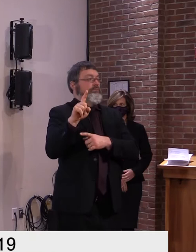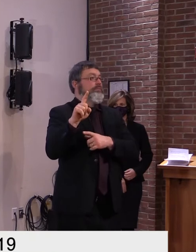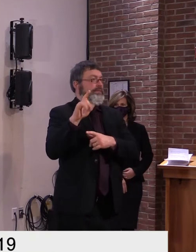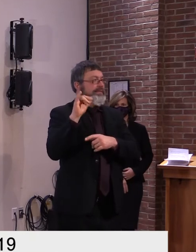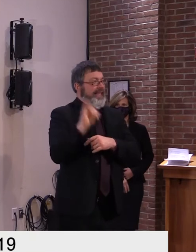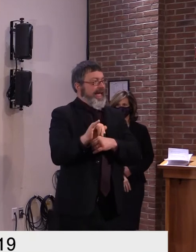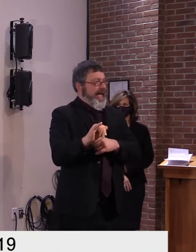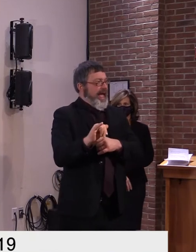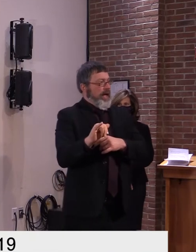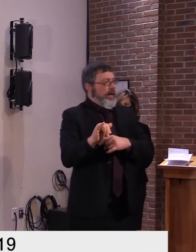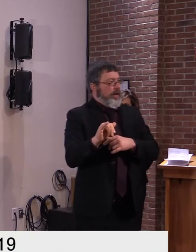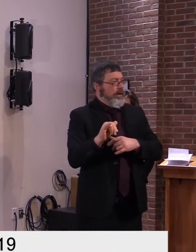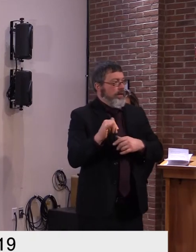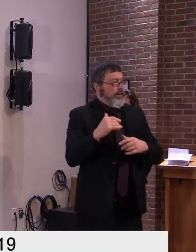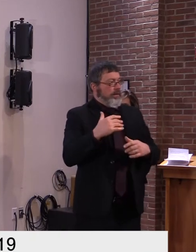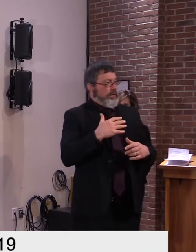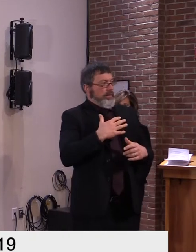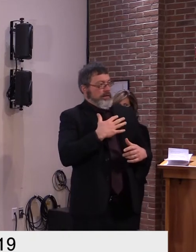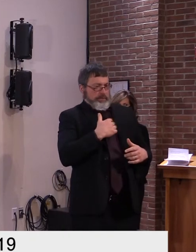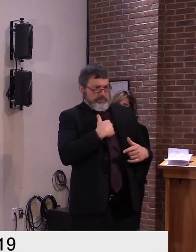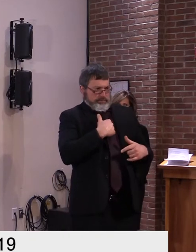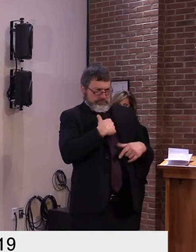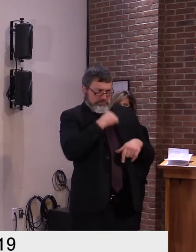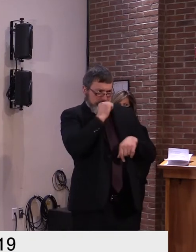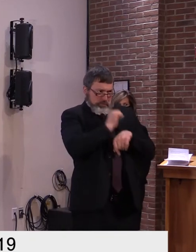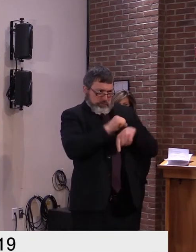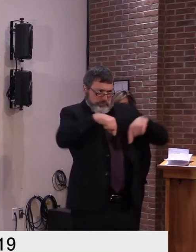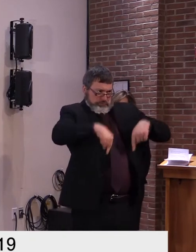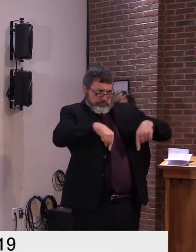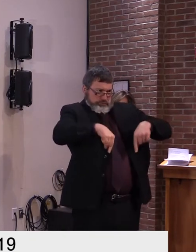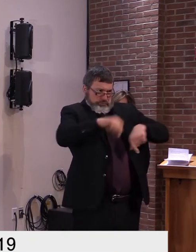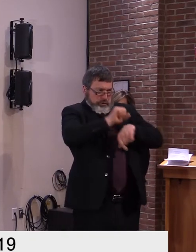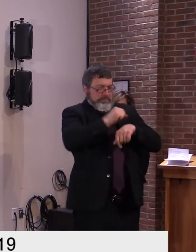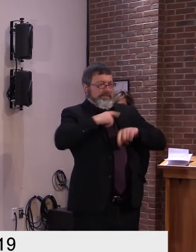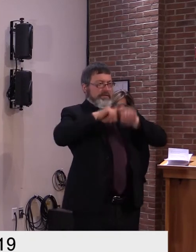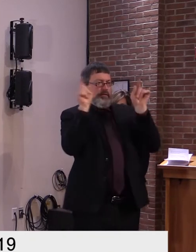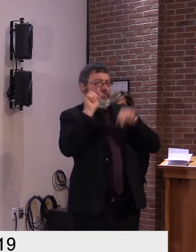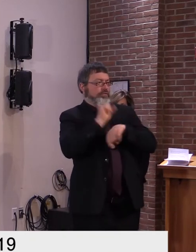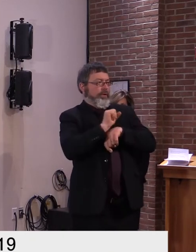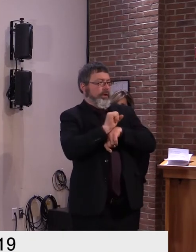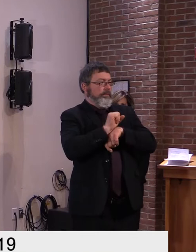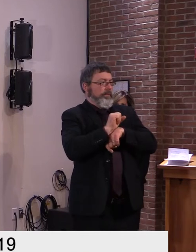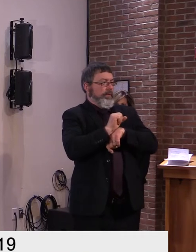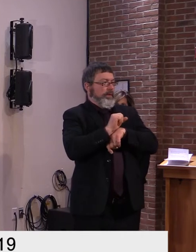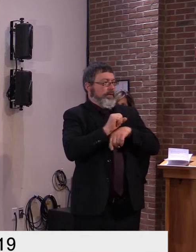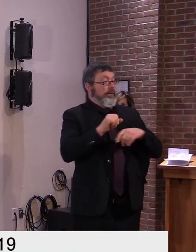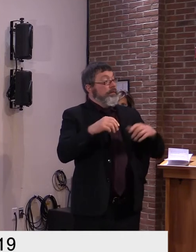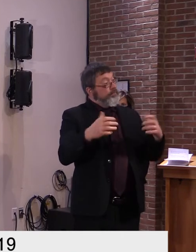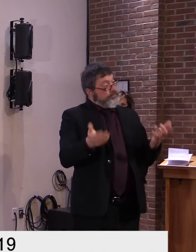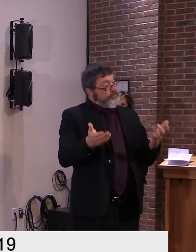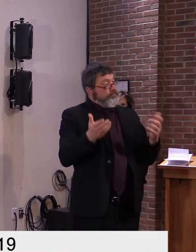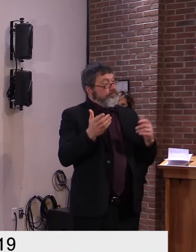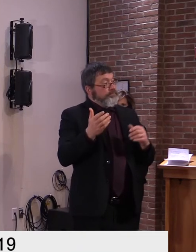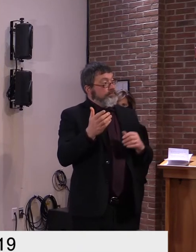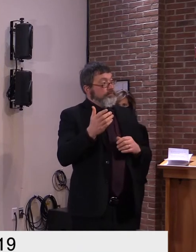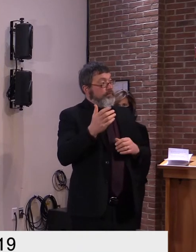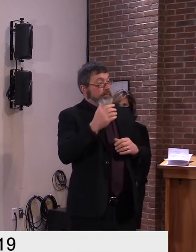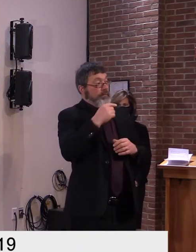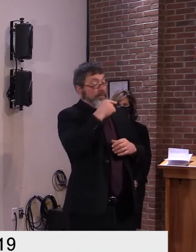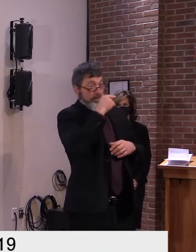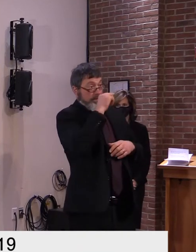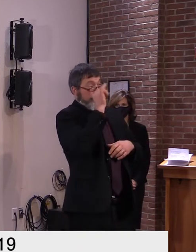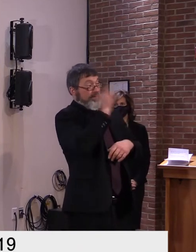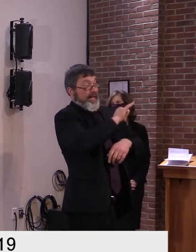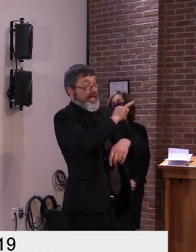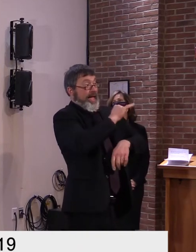of doses over a very long period of time. So I'm not sure this kind of situation actually occurred that we just described